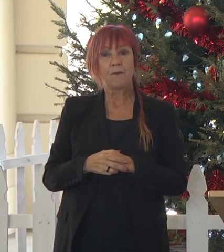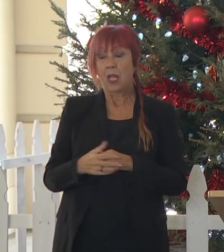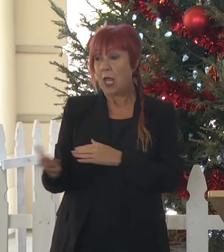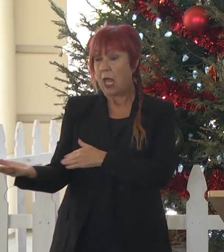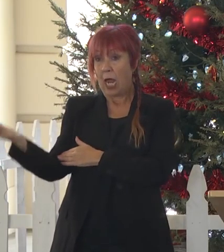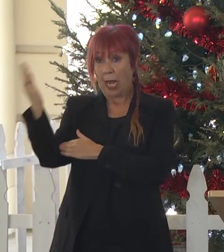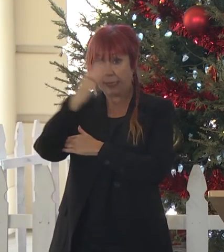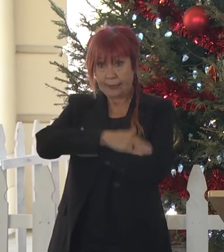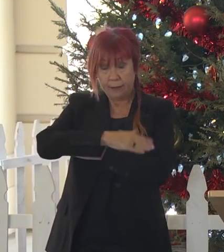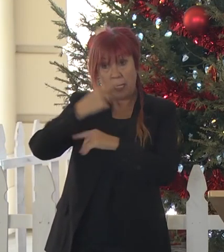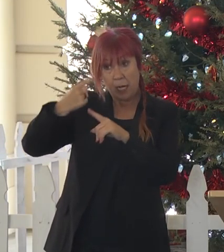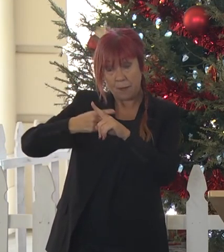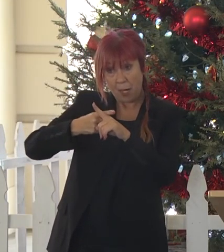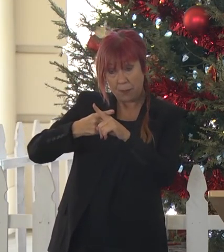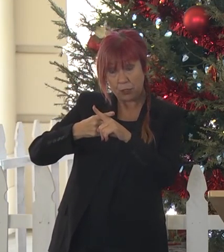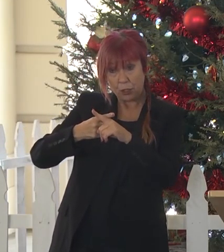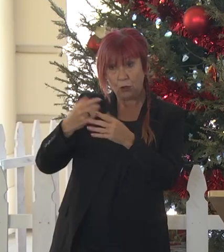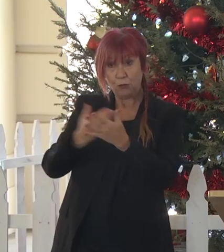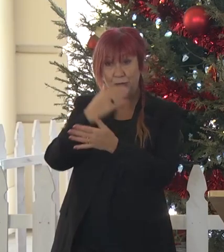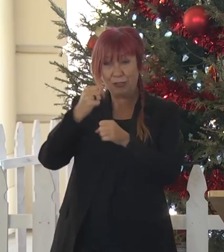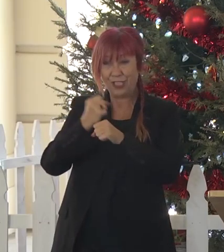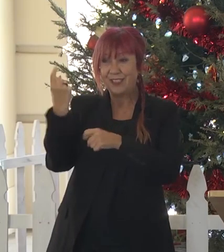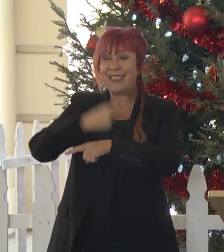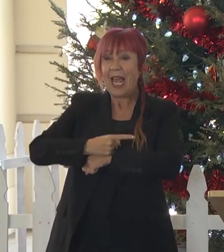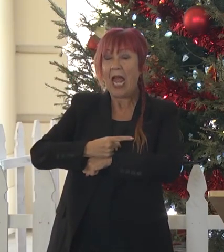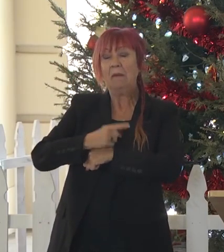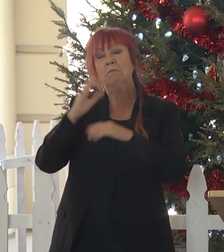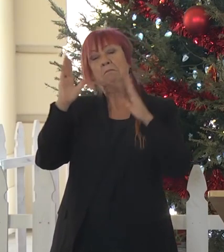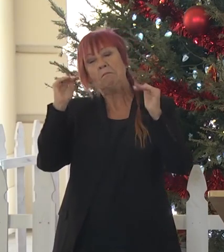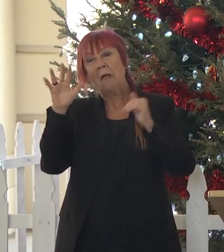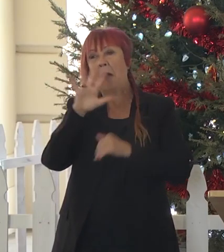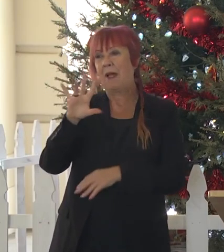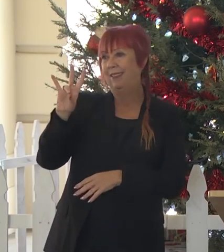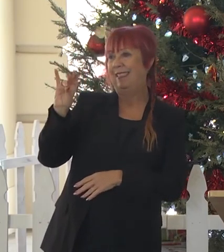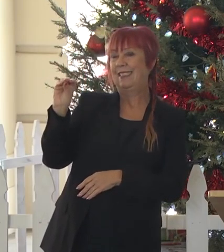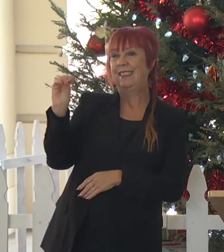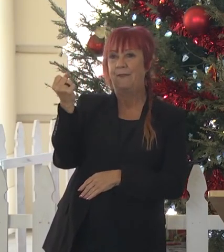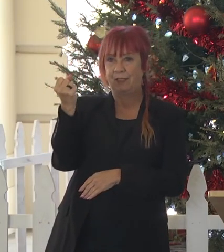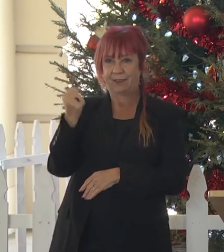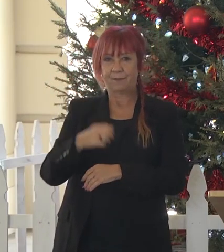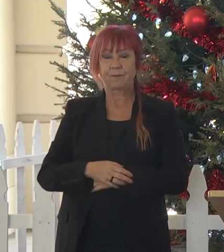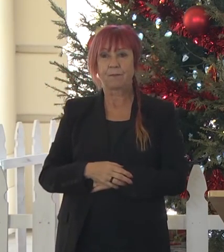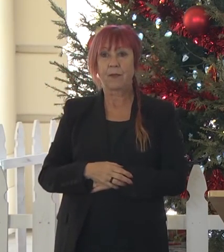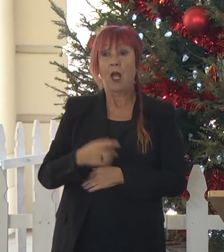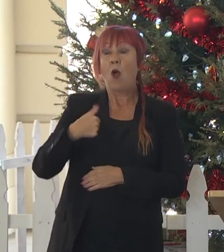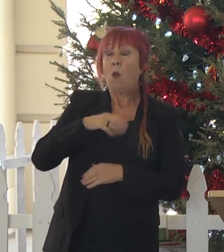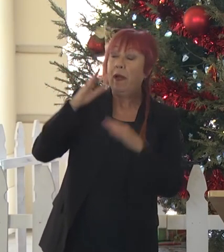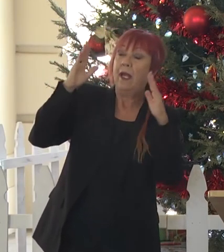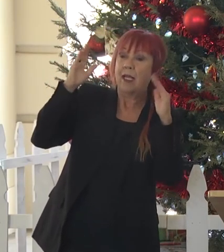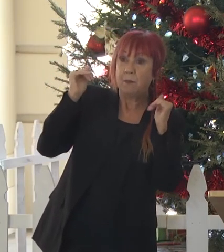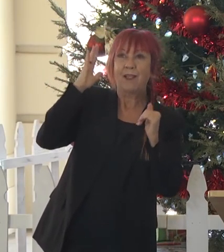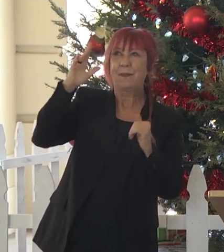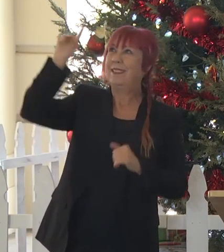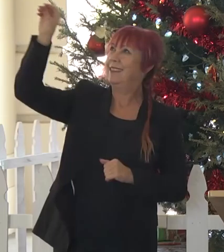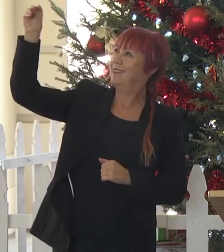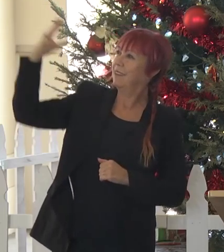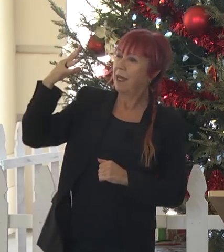Daytime highs on New Year's Days are expected to be in the 70s. We're expecting it to be